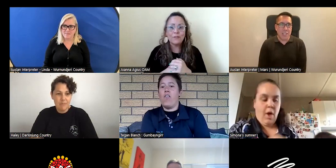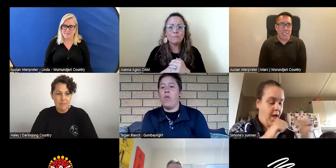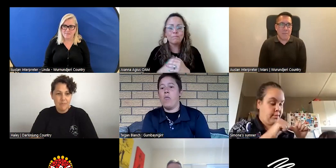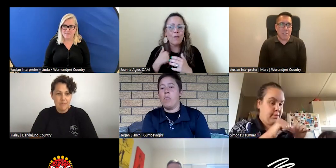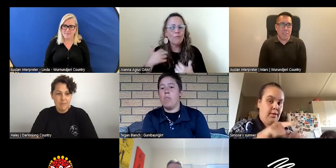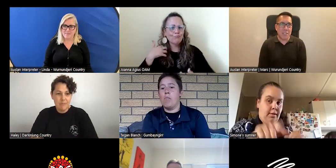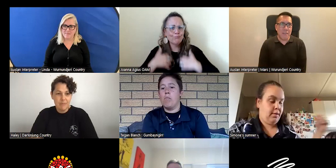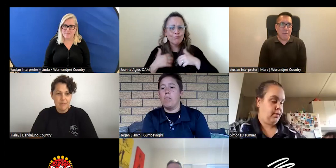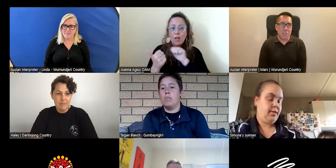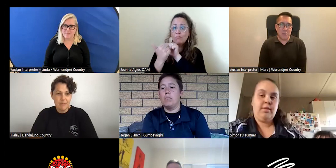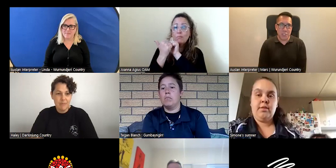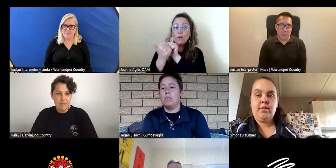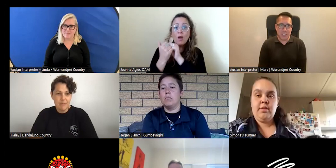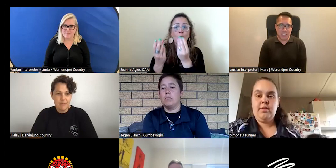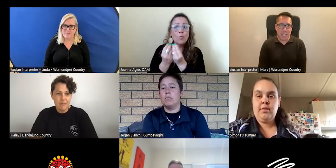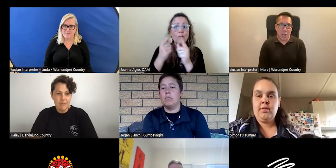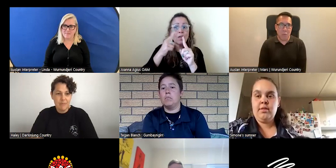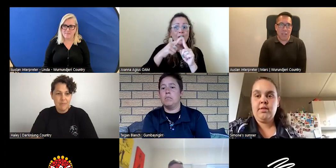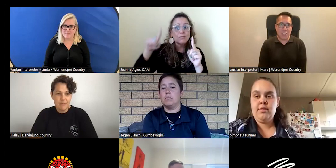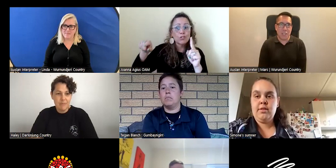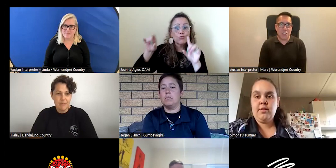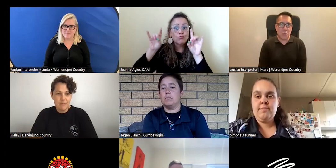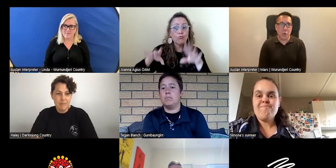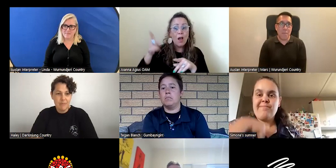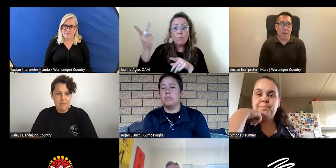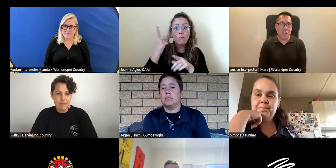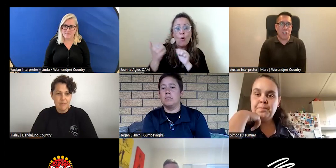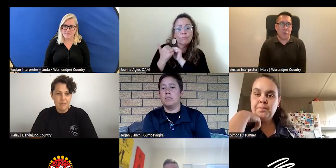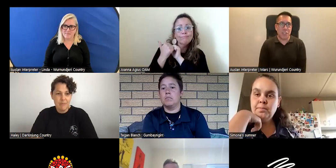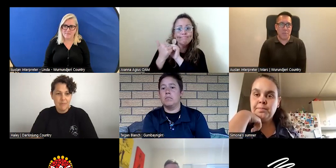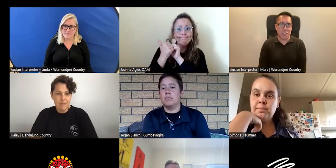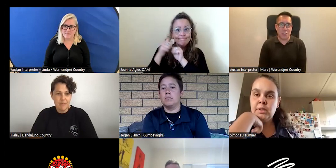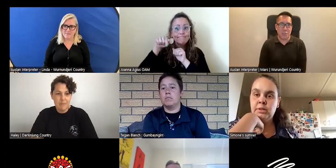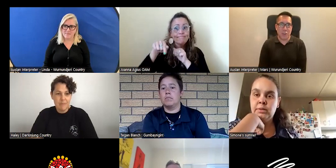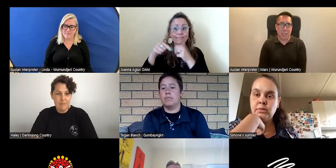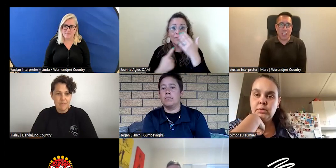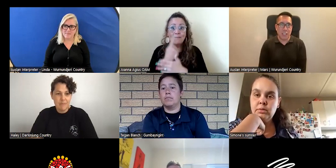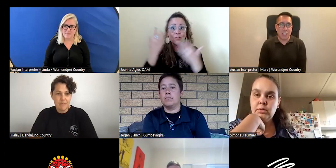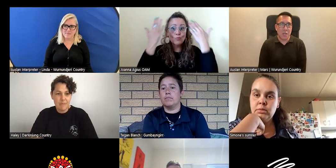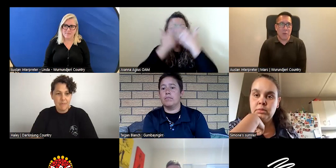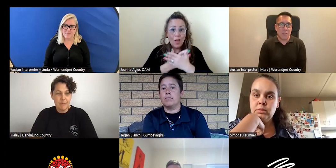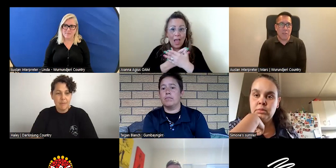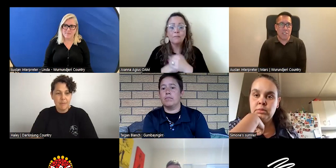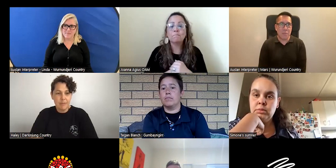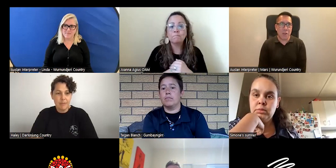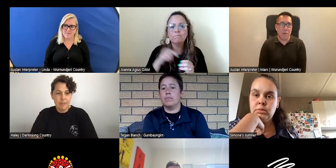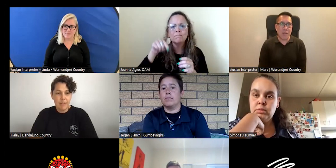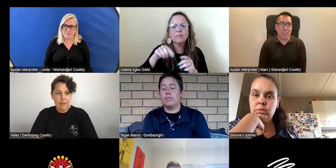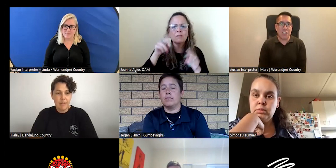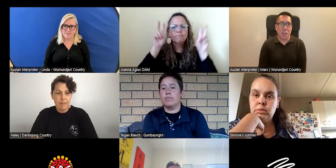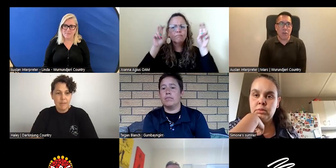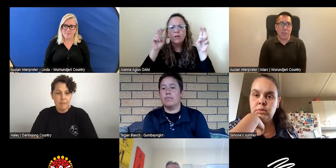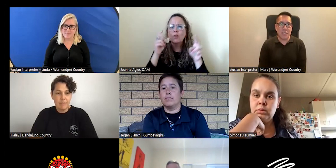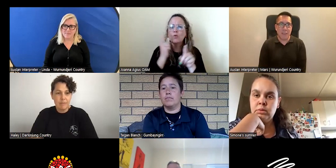and I established Deaf Aboriginal Services, and I'm really excited to work in partnership with Expression Australia. Both of us are